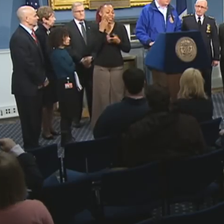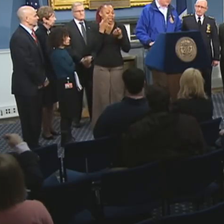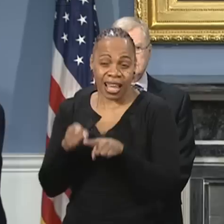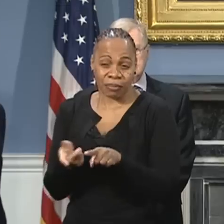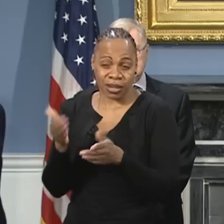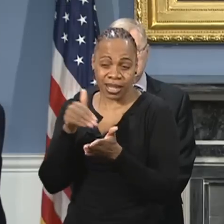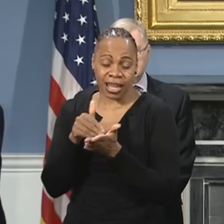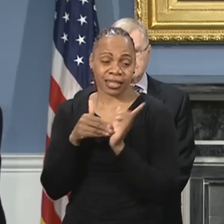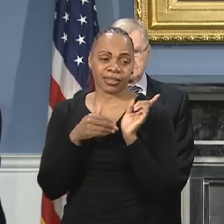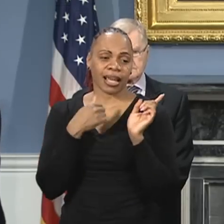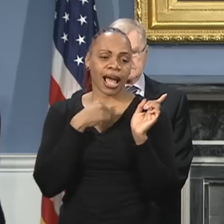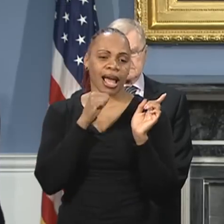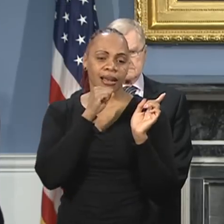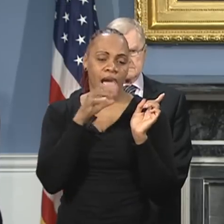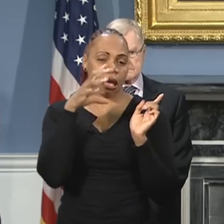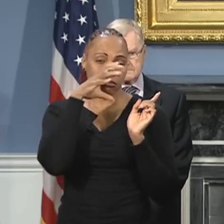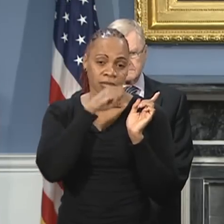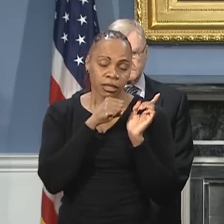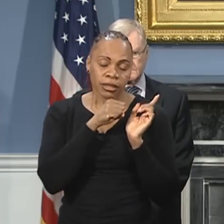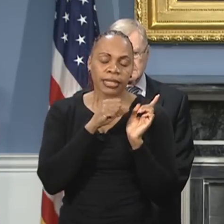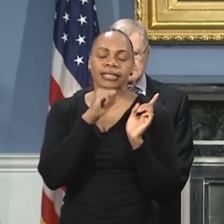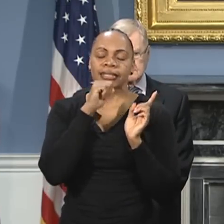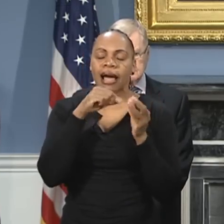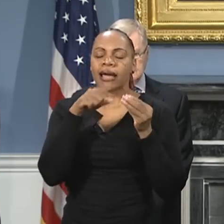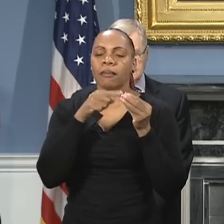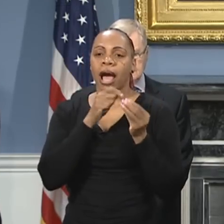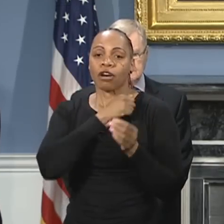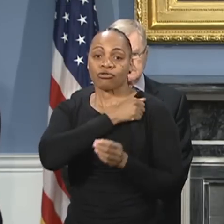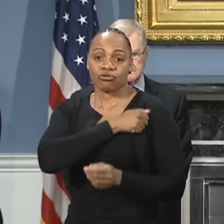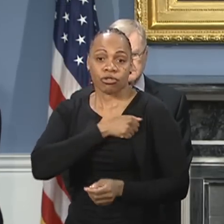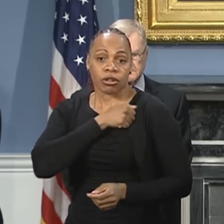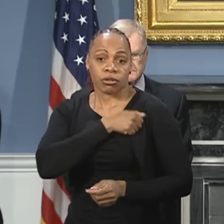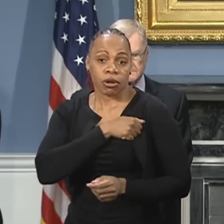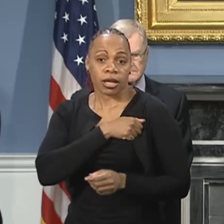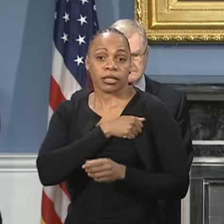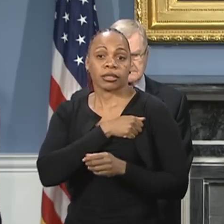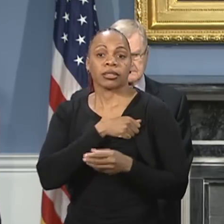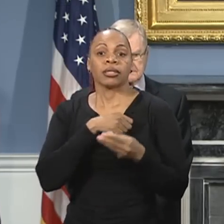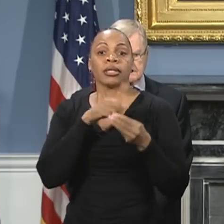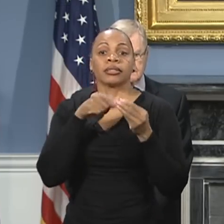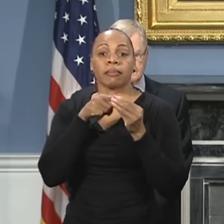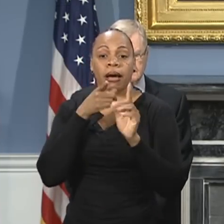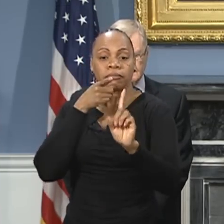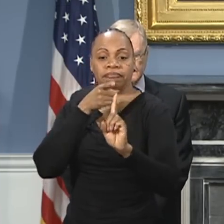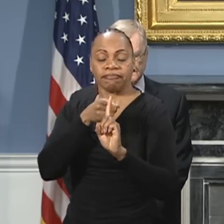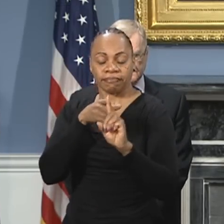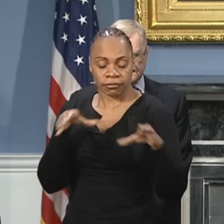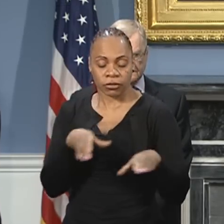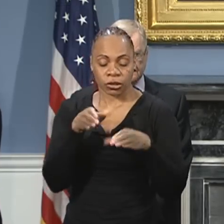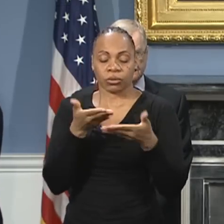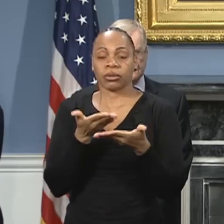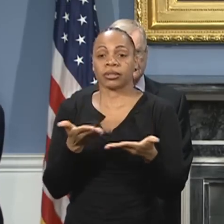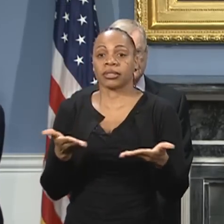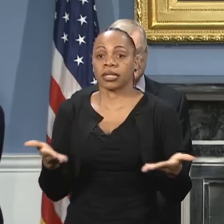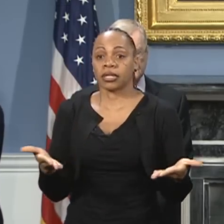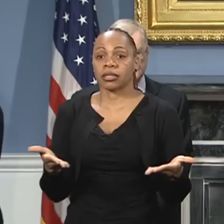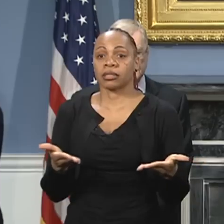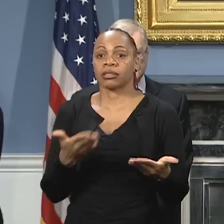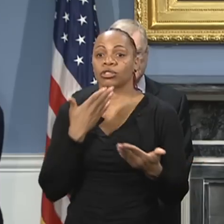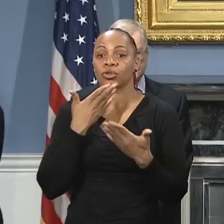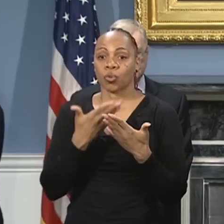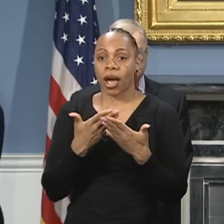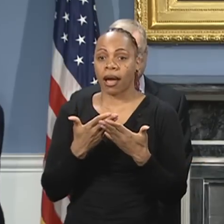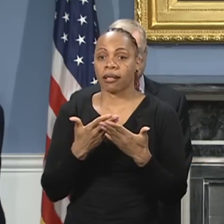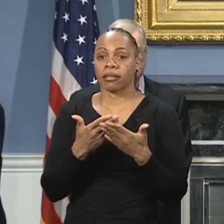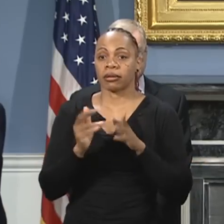I don't speculate. And again, it's not about regret. It's about doing things well and showing people that we are hearing their concerns and acting on them. That's why I